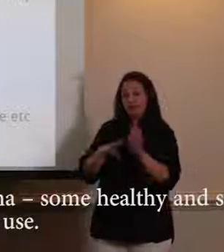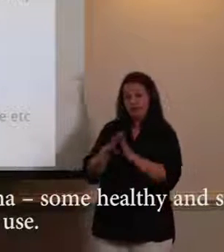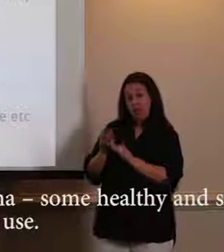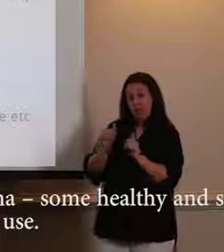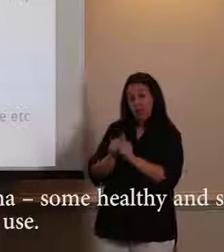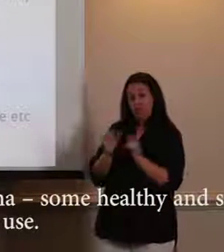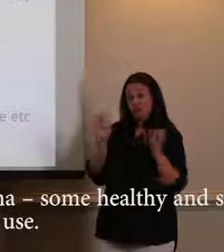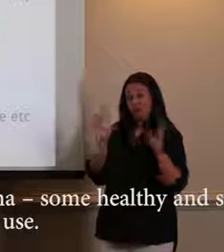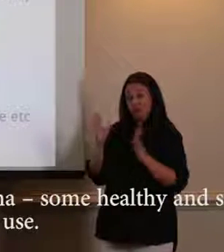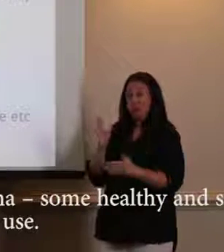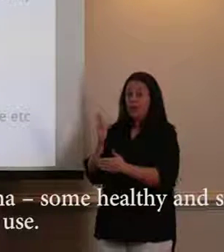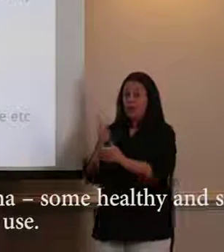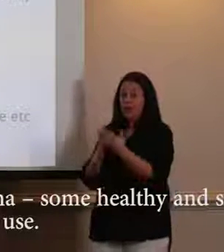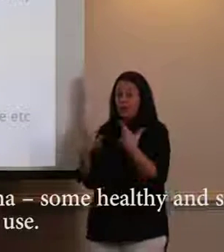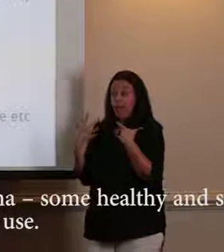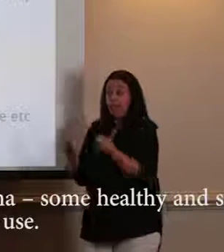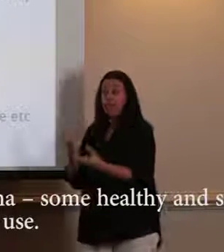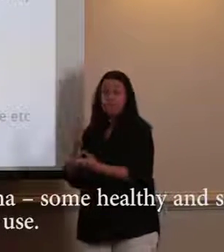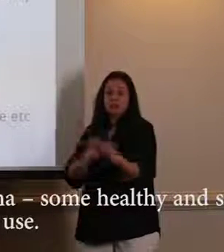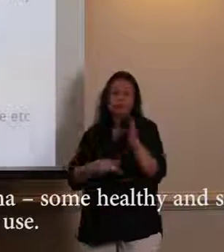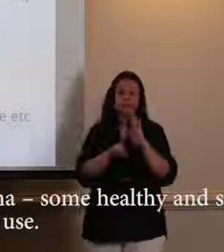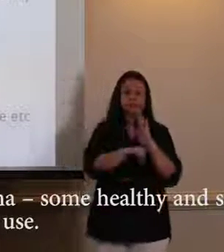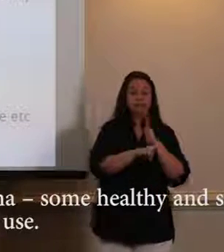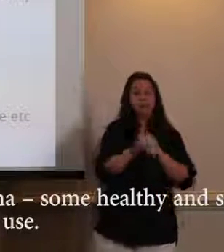Some healthy and some not so healthy, like substance use.